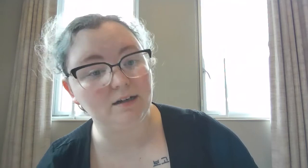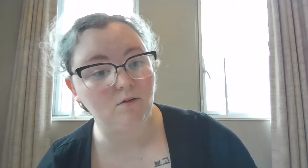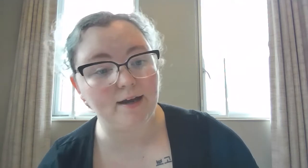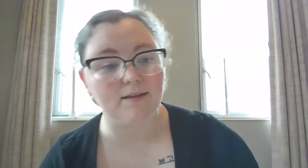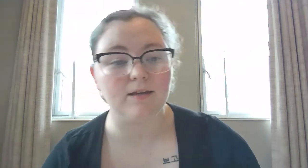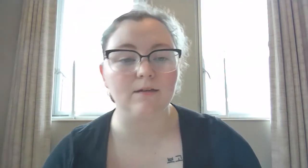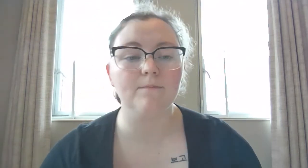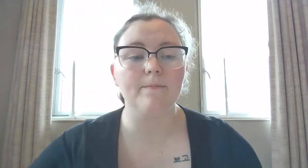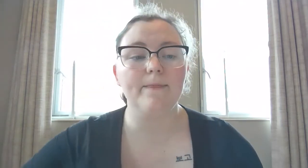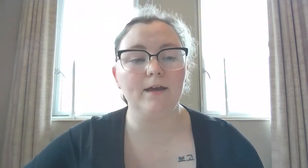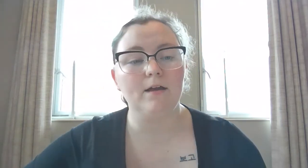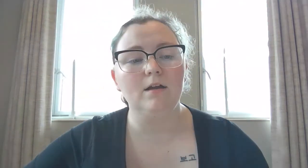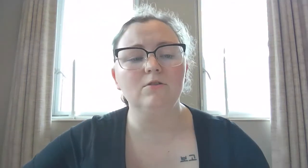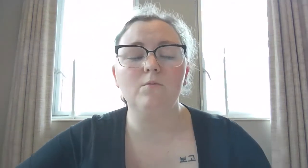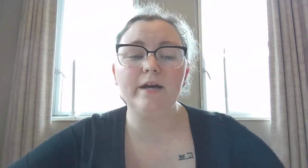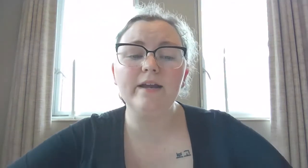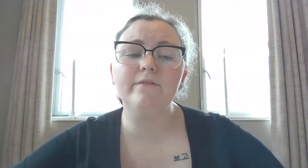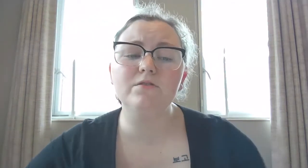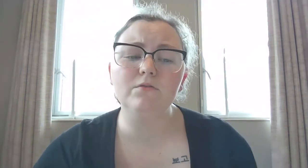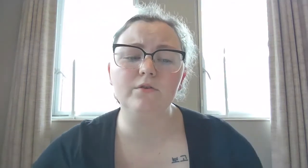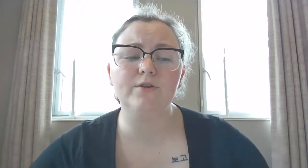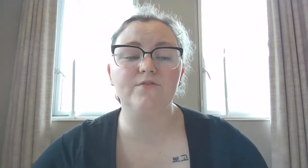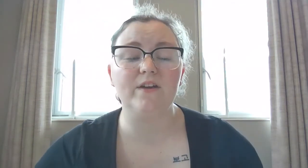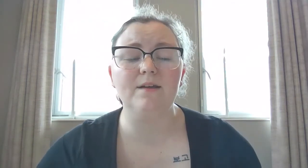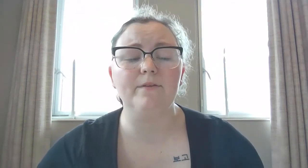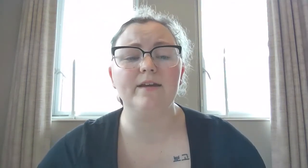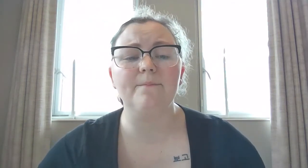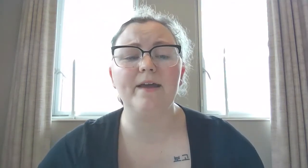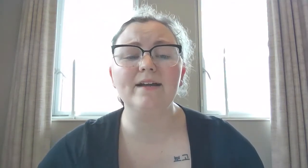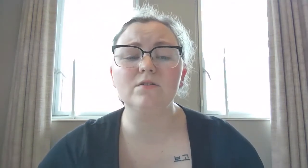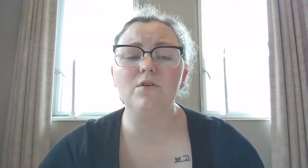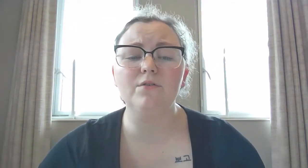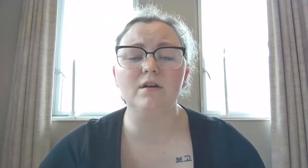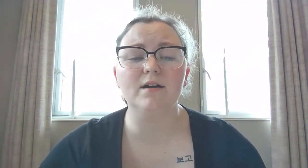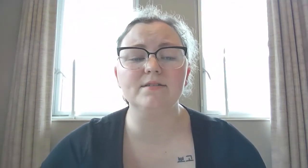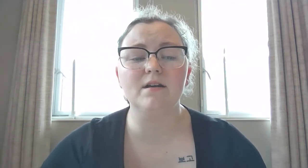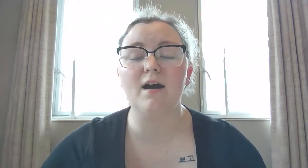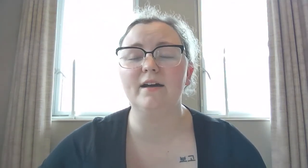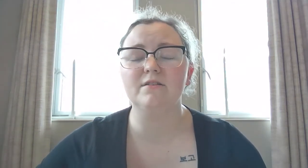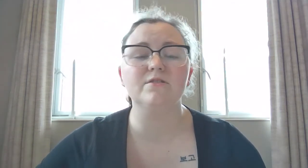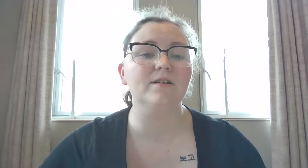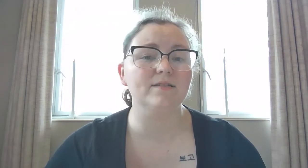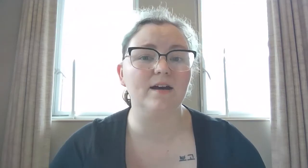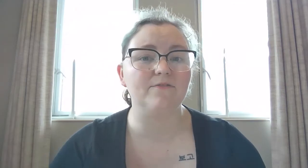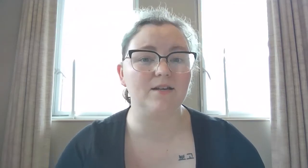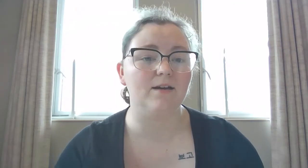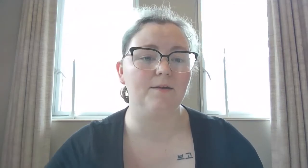quietly. When have you or your family had to hold on to God during a tough time?